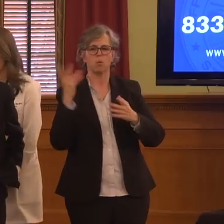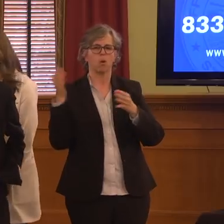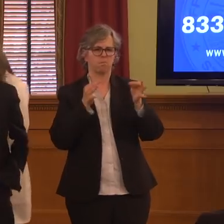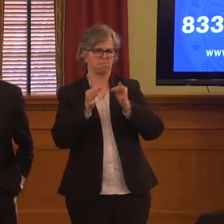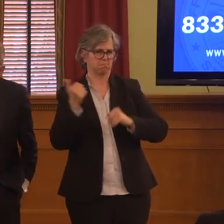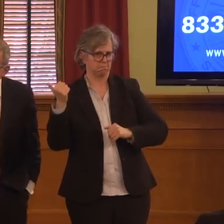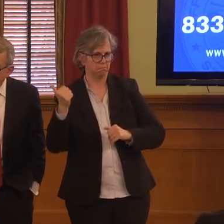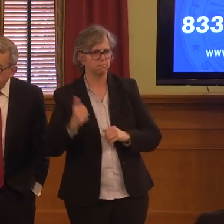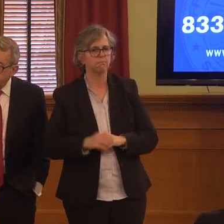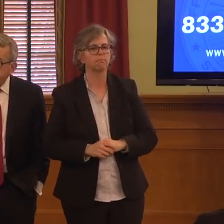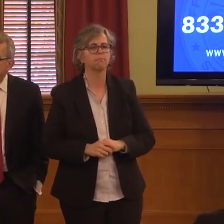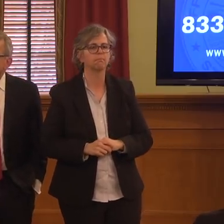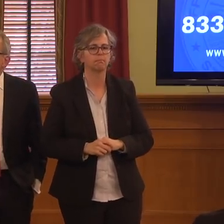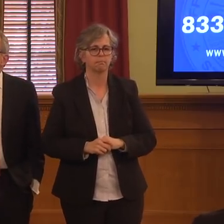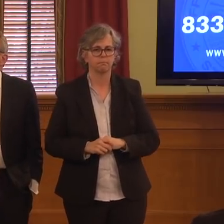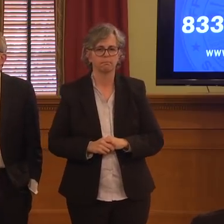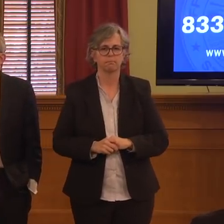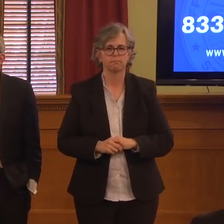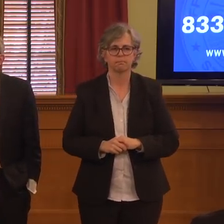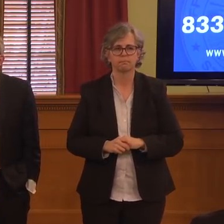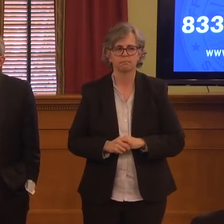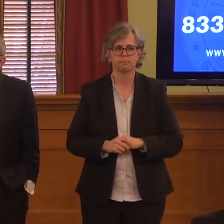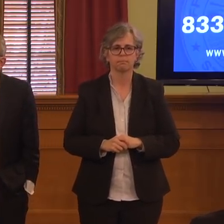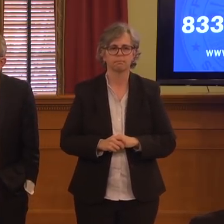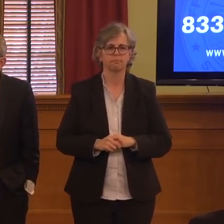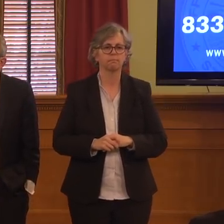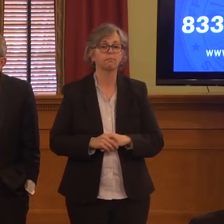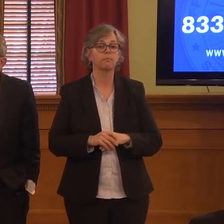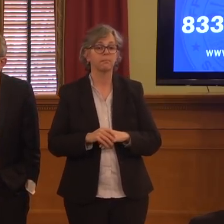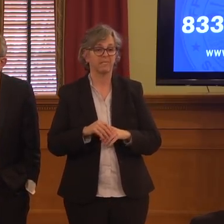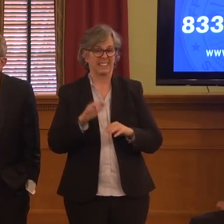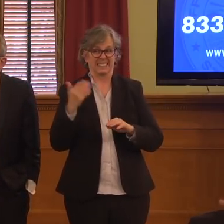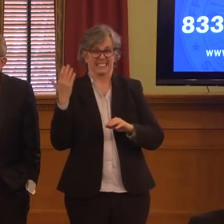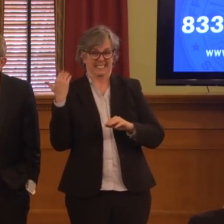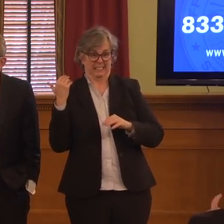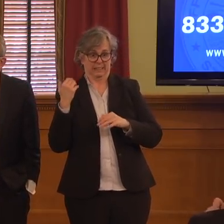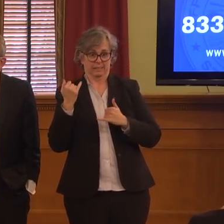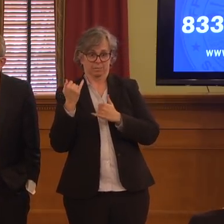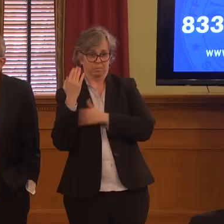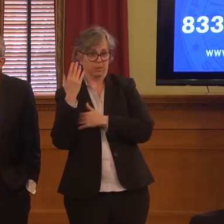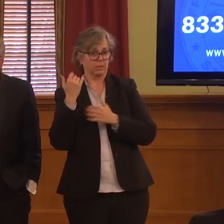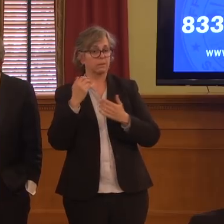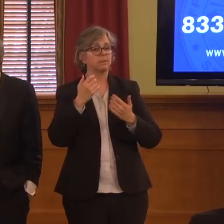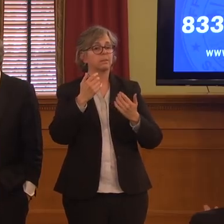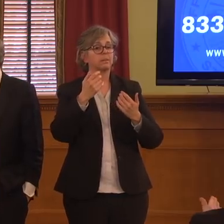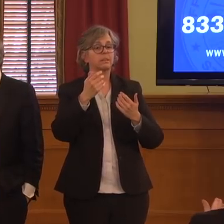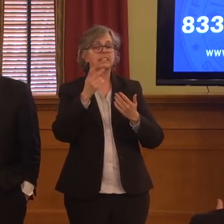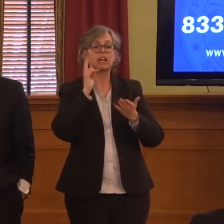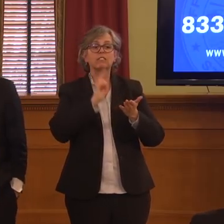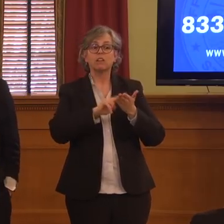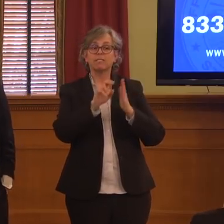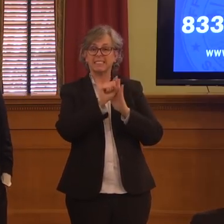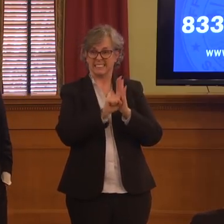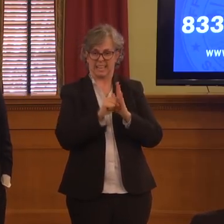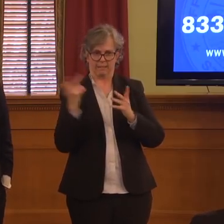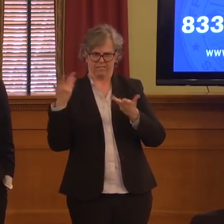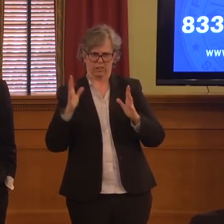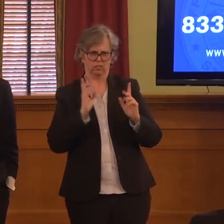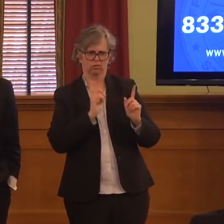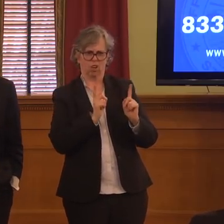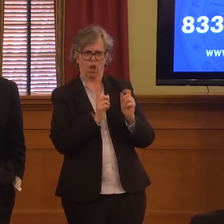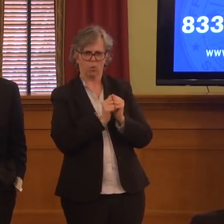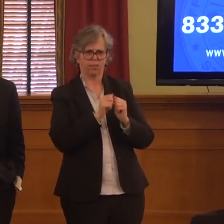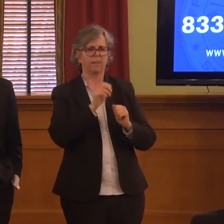Thanks, Governor. Earlier today, I spoke with Secretary of State Frank LaRose to talk